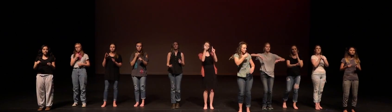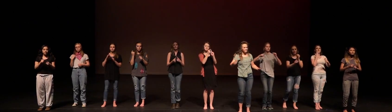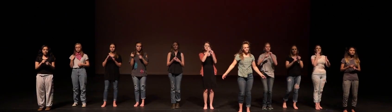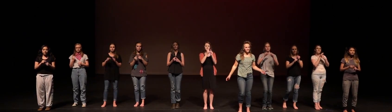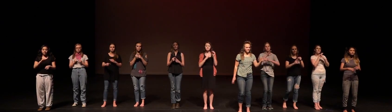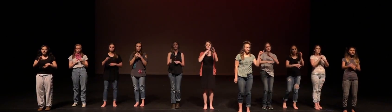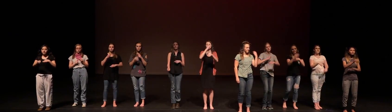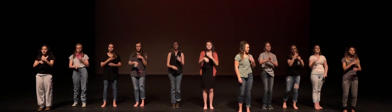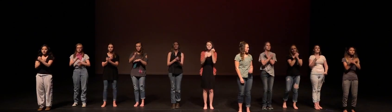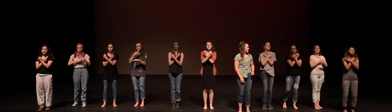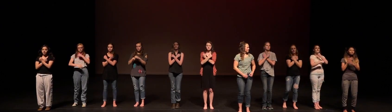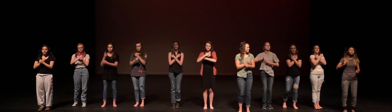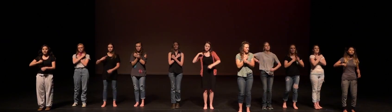it's king. A kid, it's